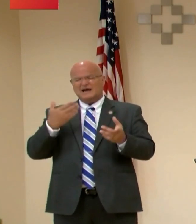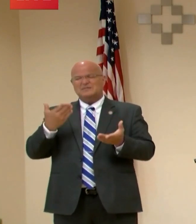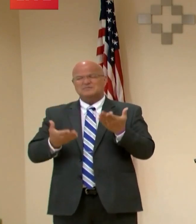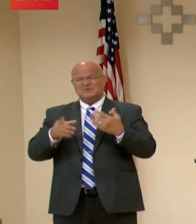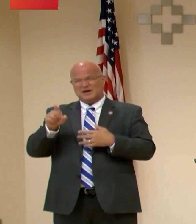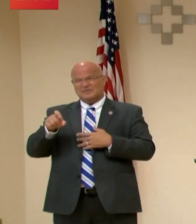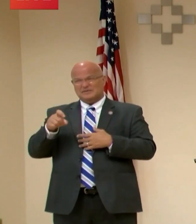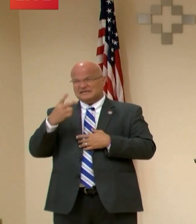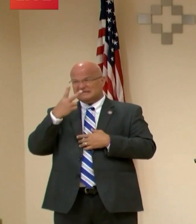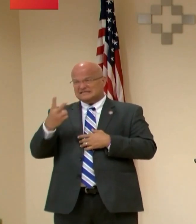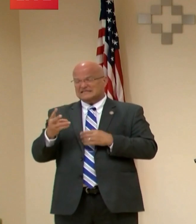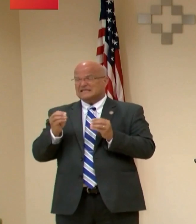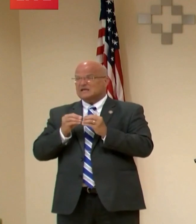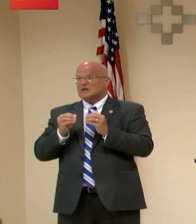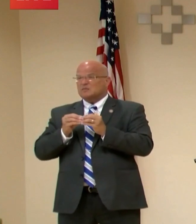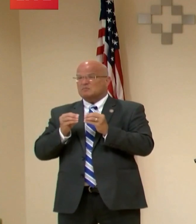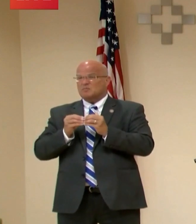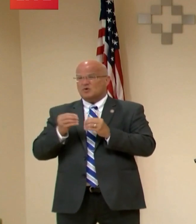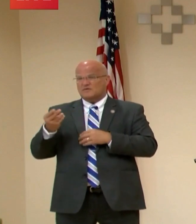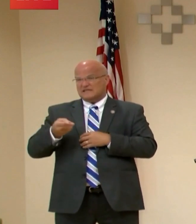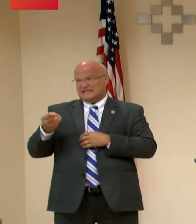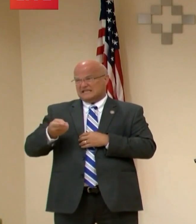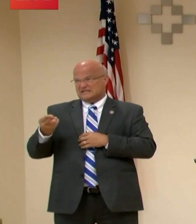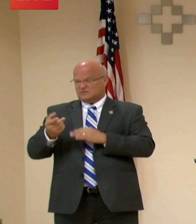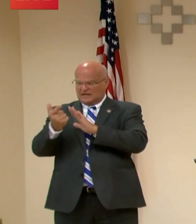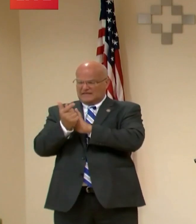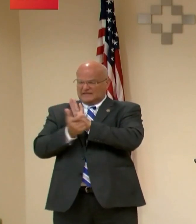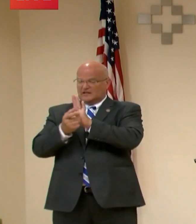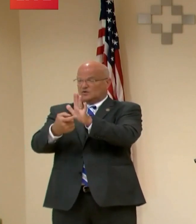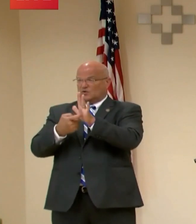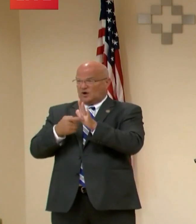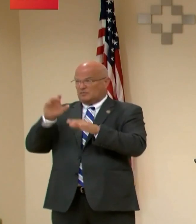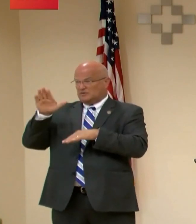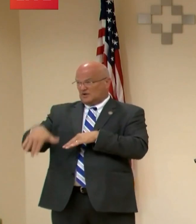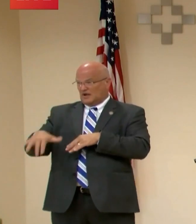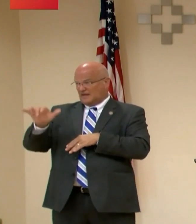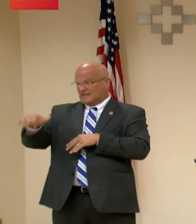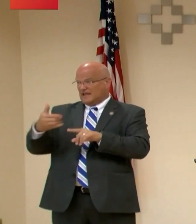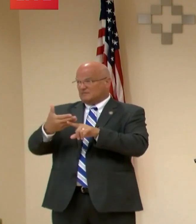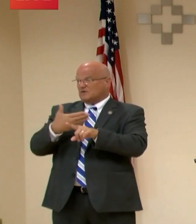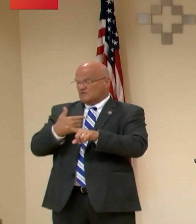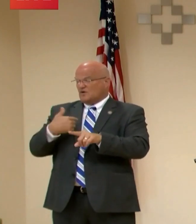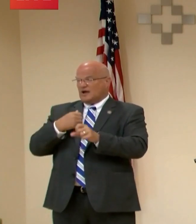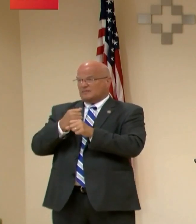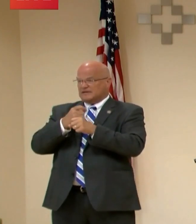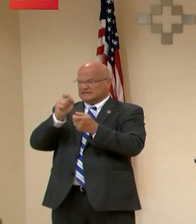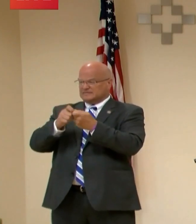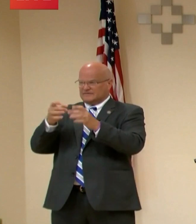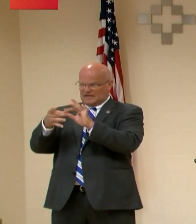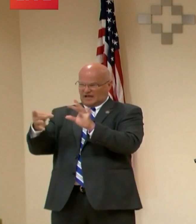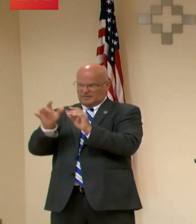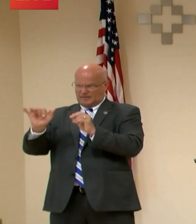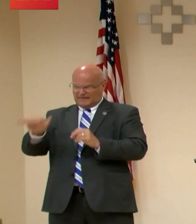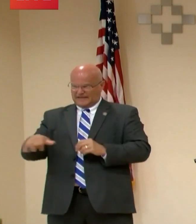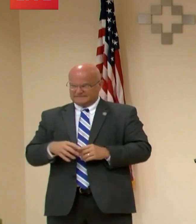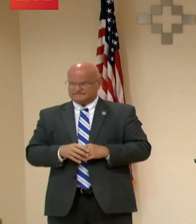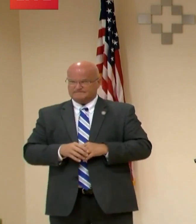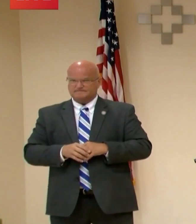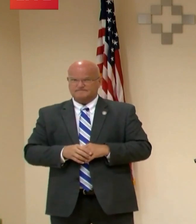probably need to see a little bit more of the history and the legal requirements on the census before I make a specific comment on